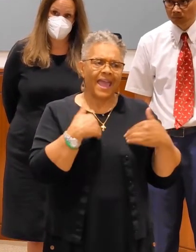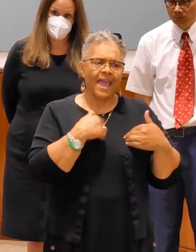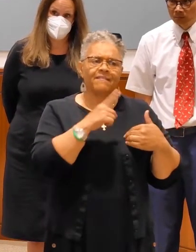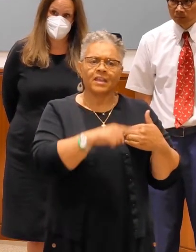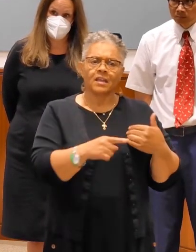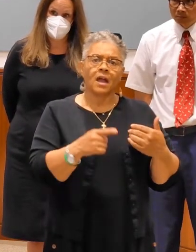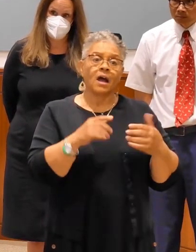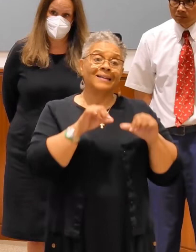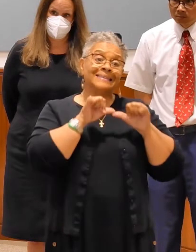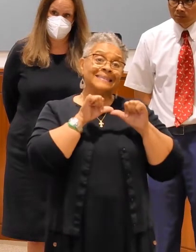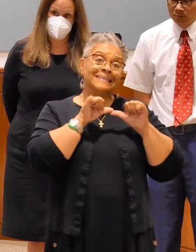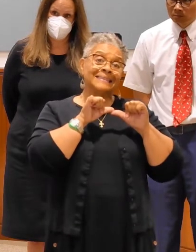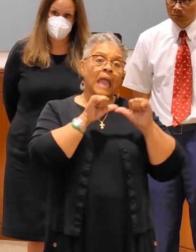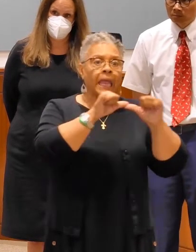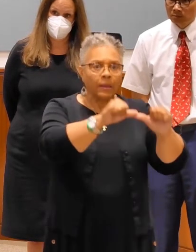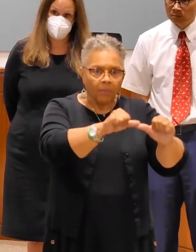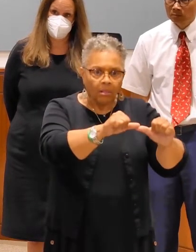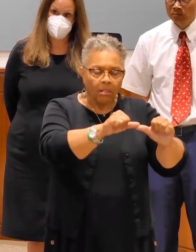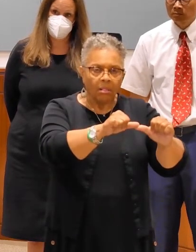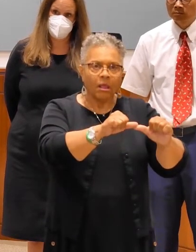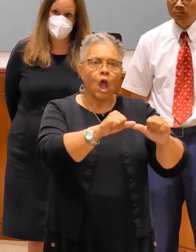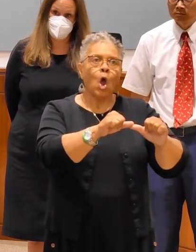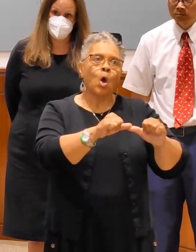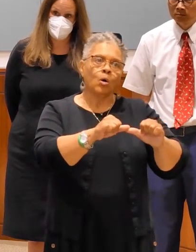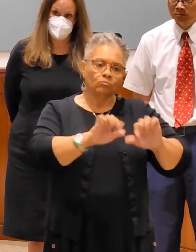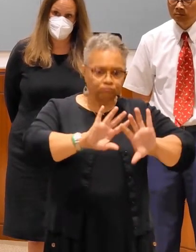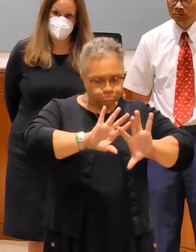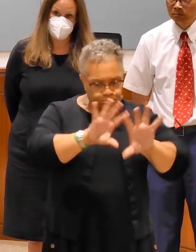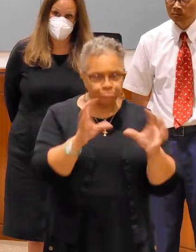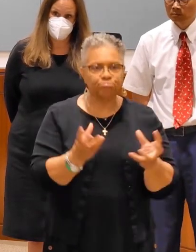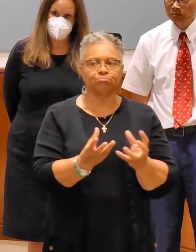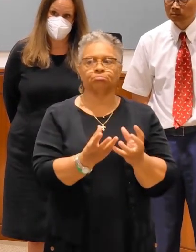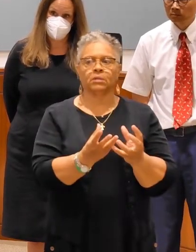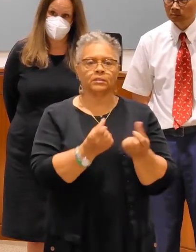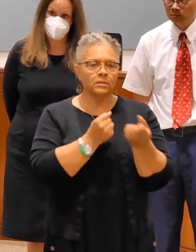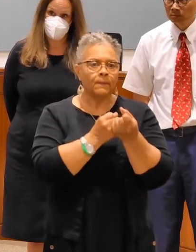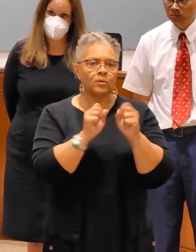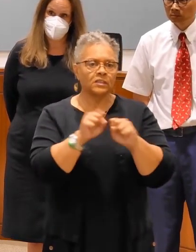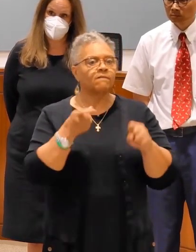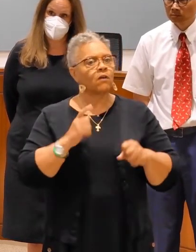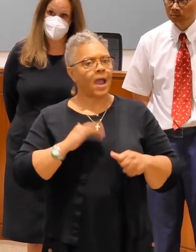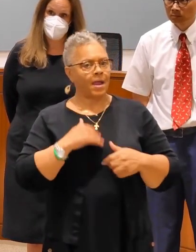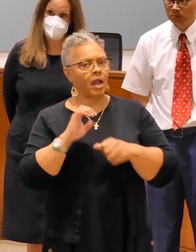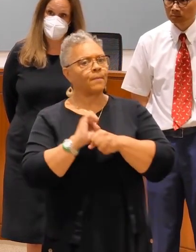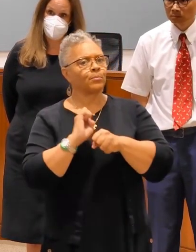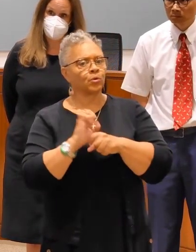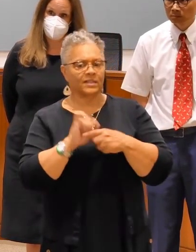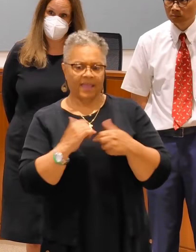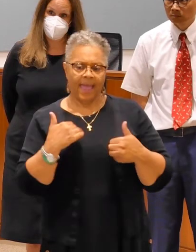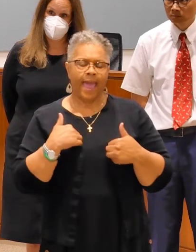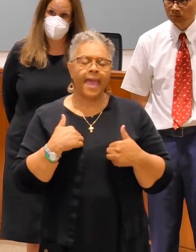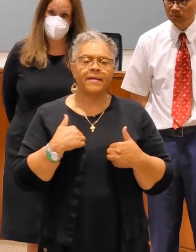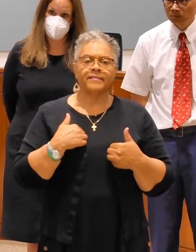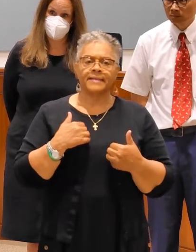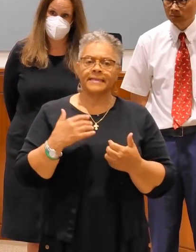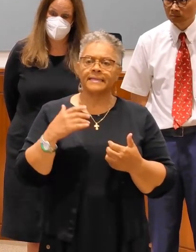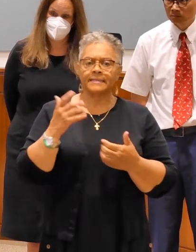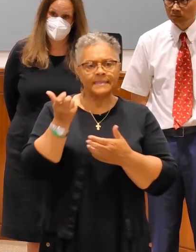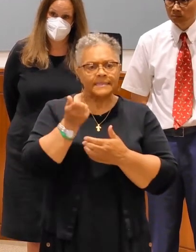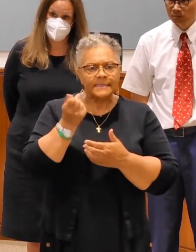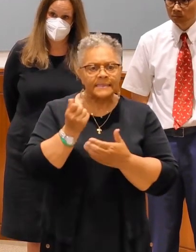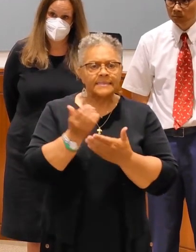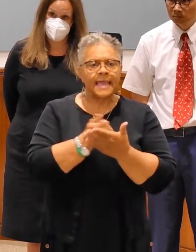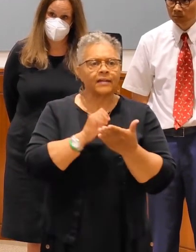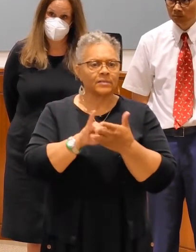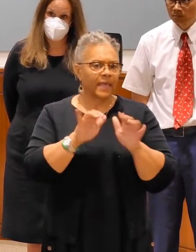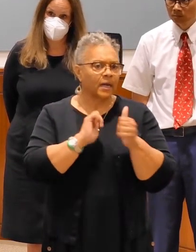a stable, well-rounded support system for our employees containing salaries that are competitive